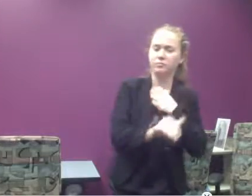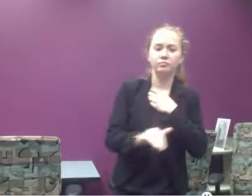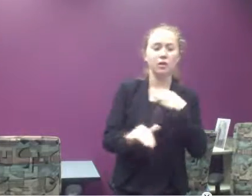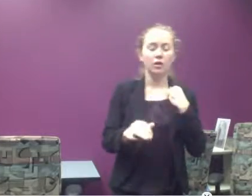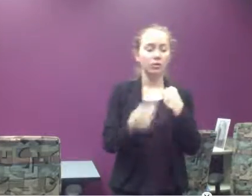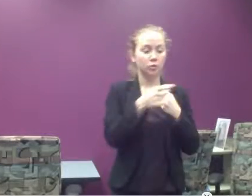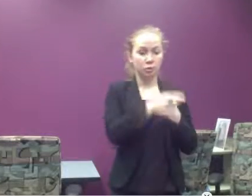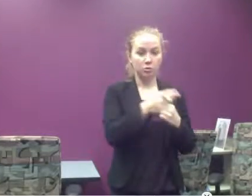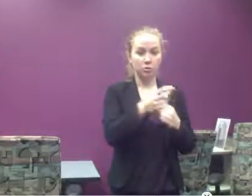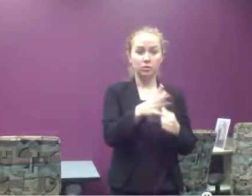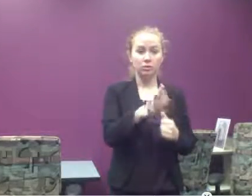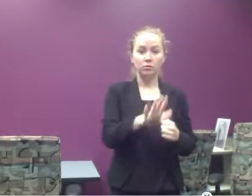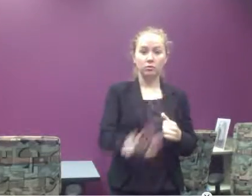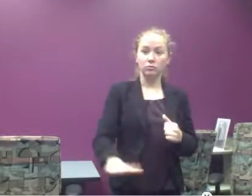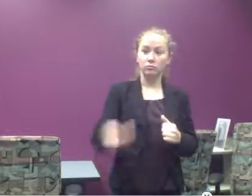So around the same time that y'all were born.